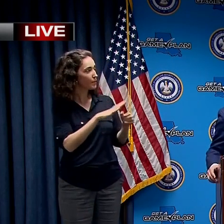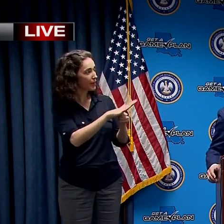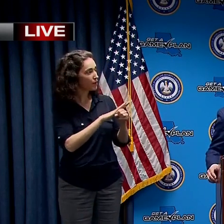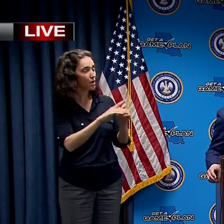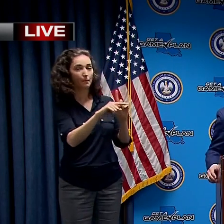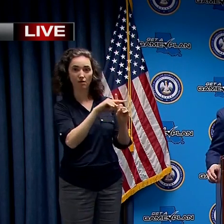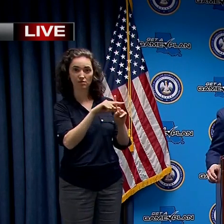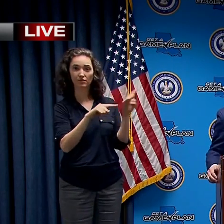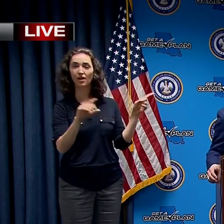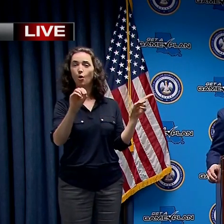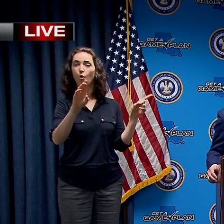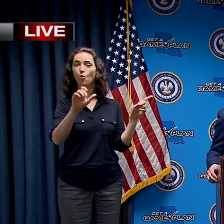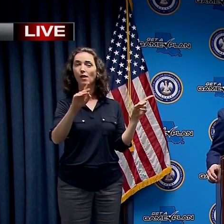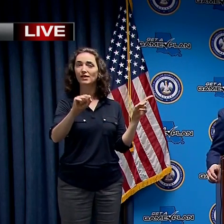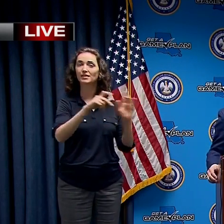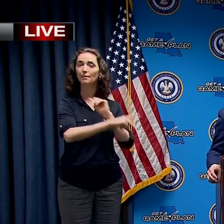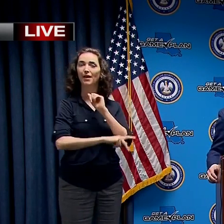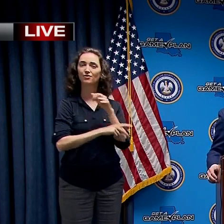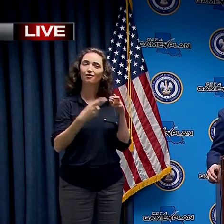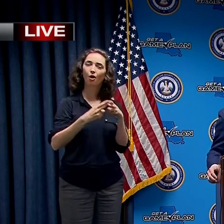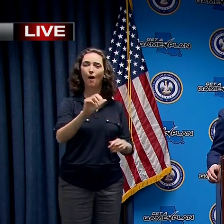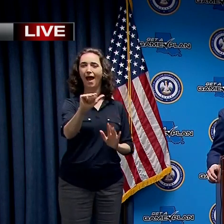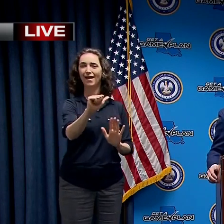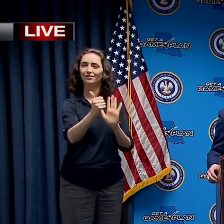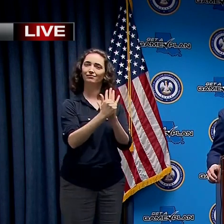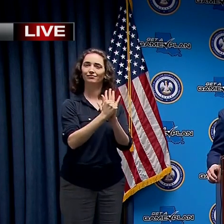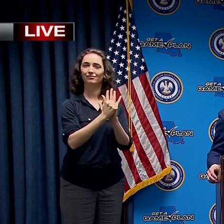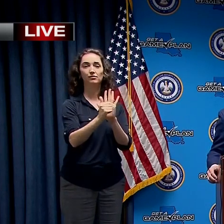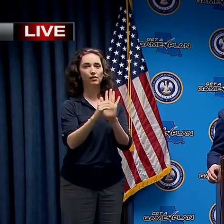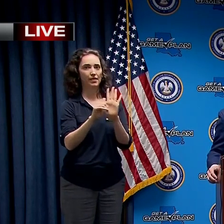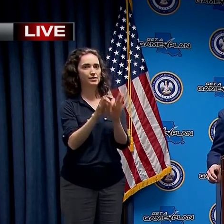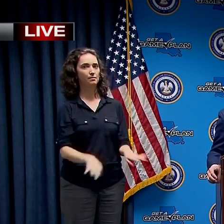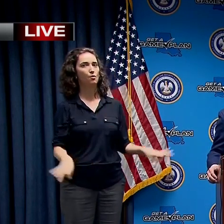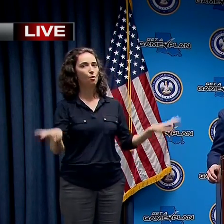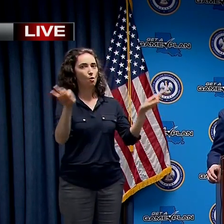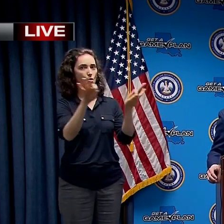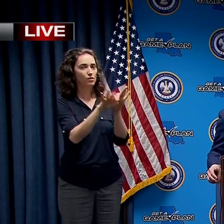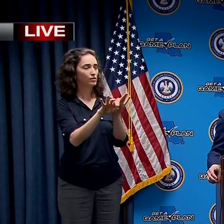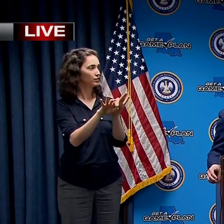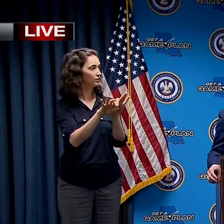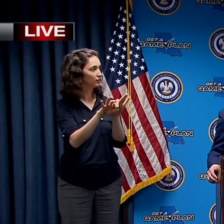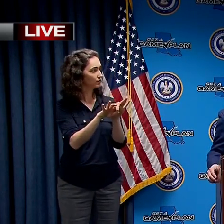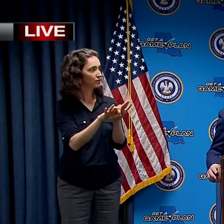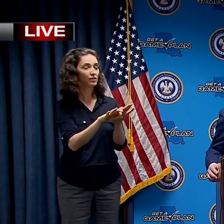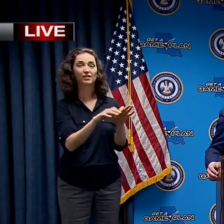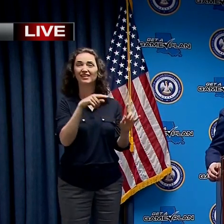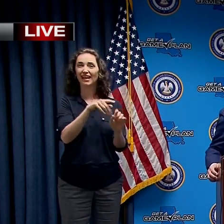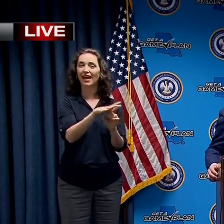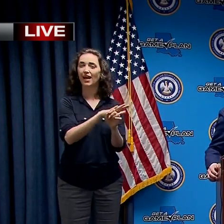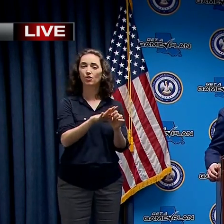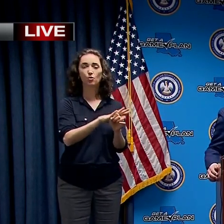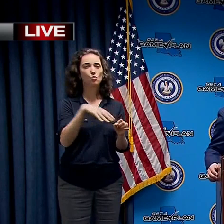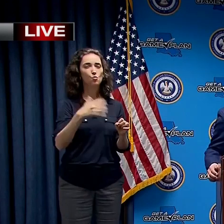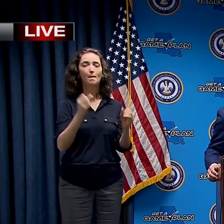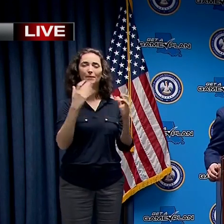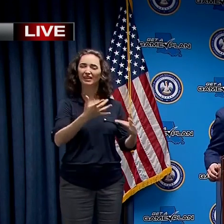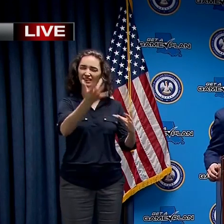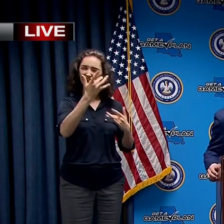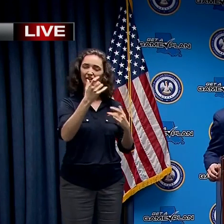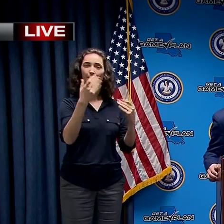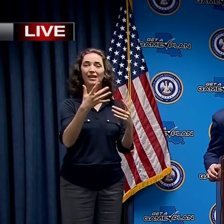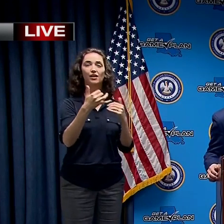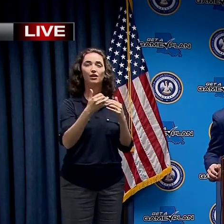Orleans Parish gets an A, which is incredibly important because that is one of the biggest hot spots in the country. But